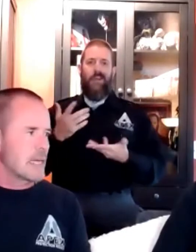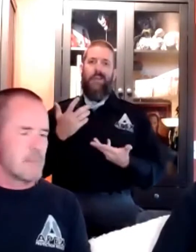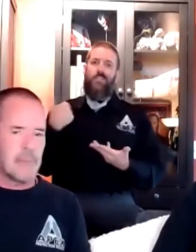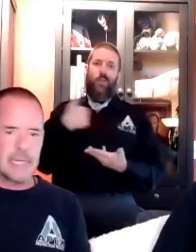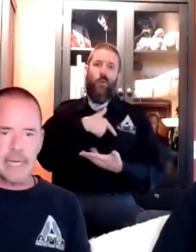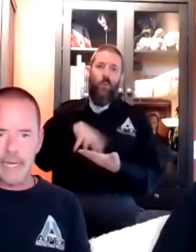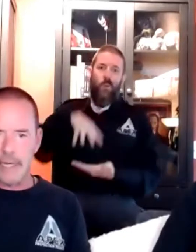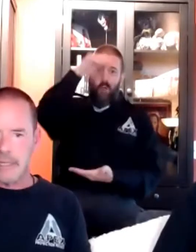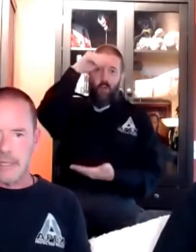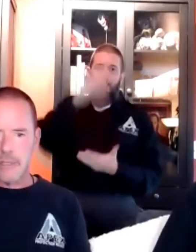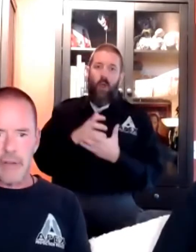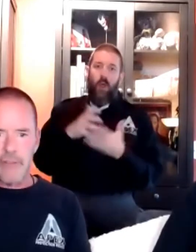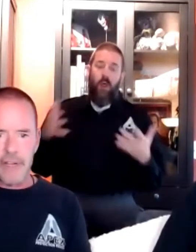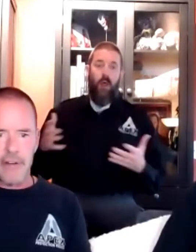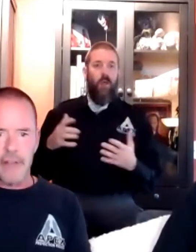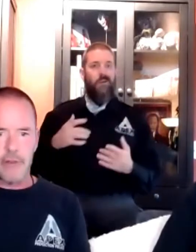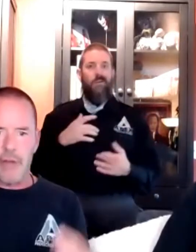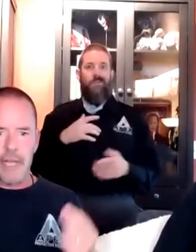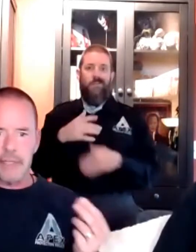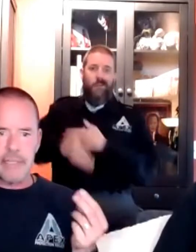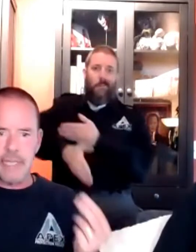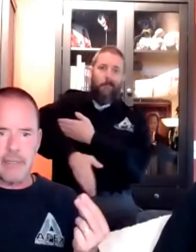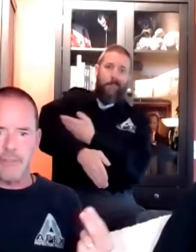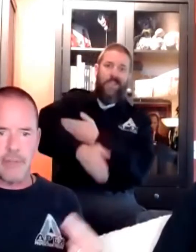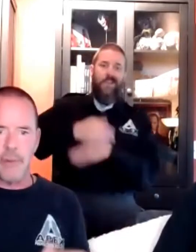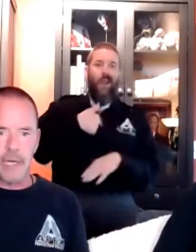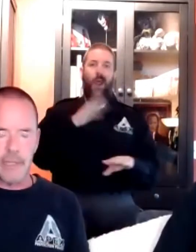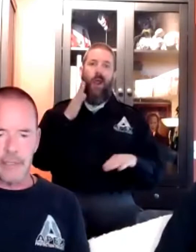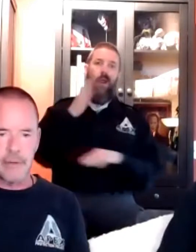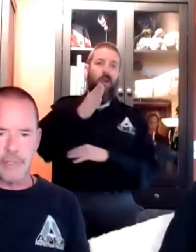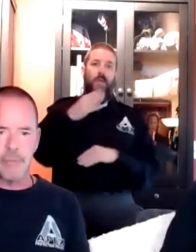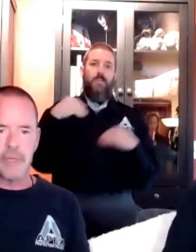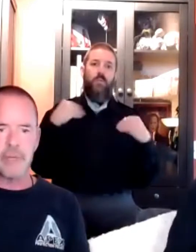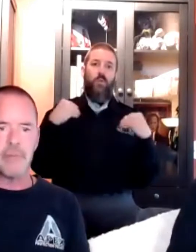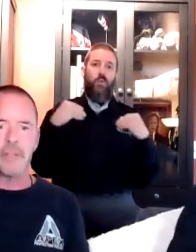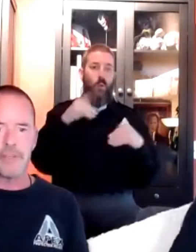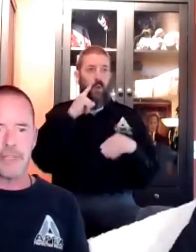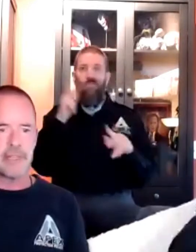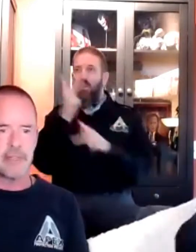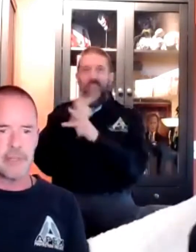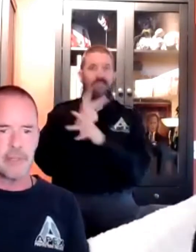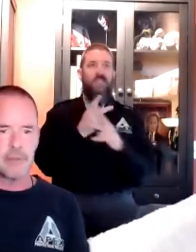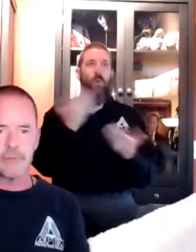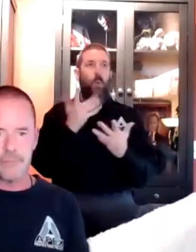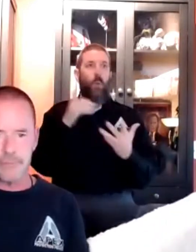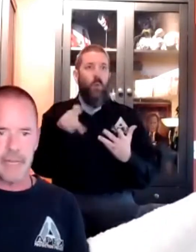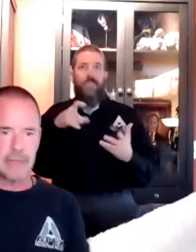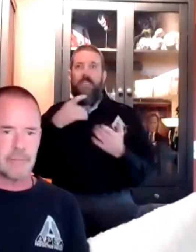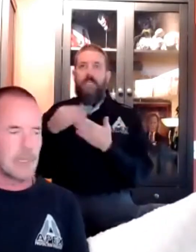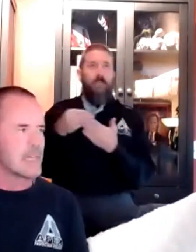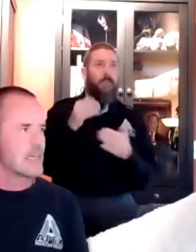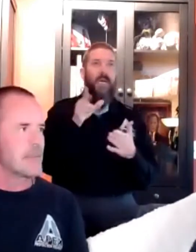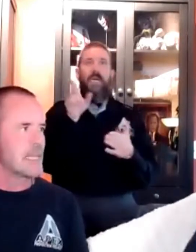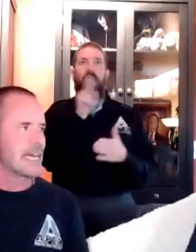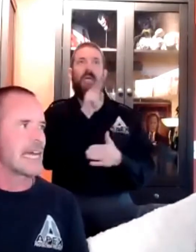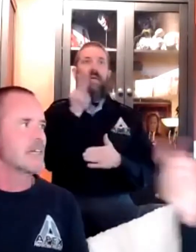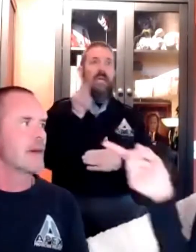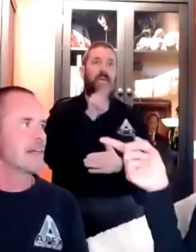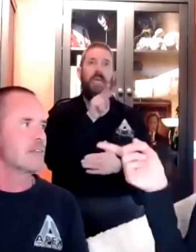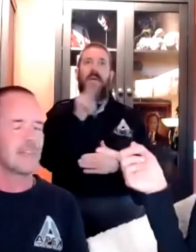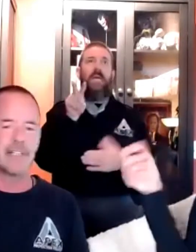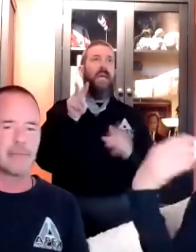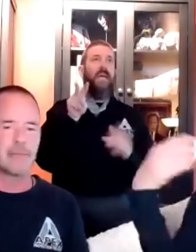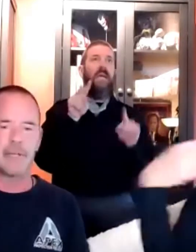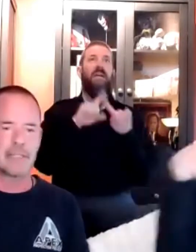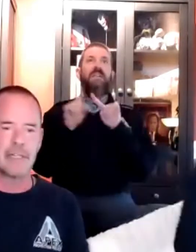like midnight trying to figure out the right teat for the bottle. And there was a bunch of mothers in there too, like looking at me like, I know how